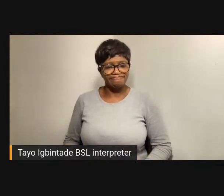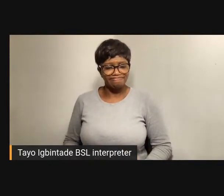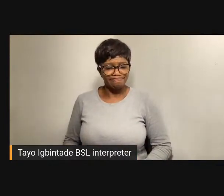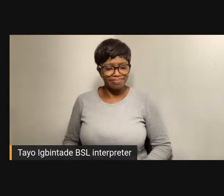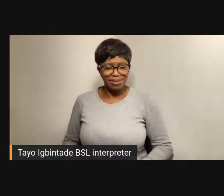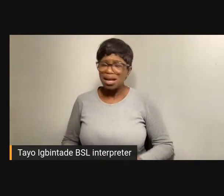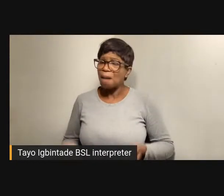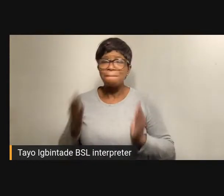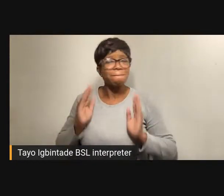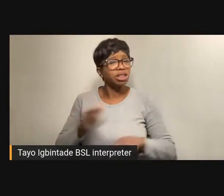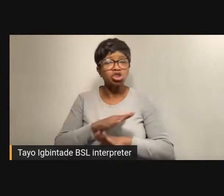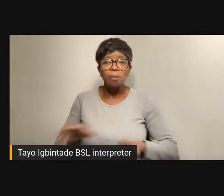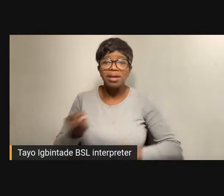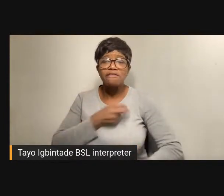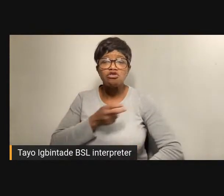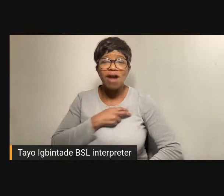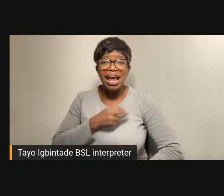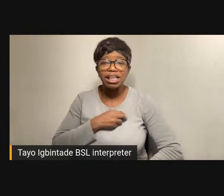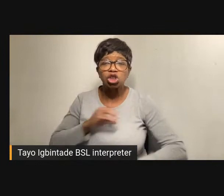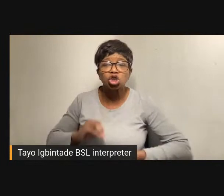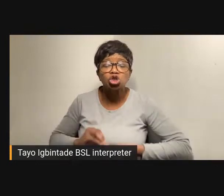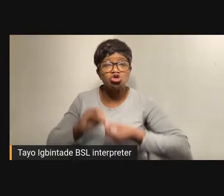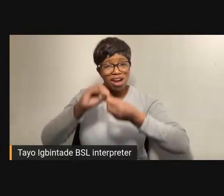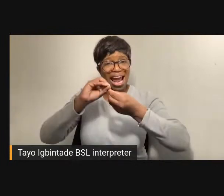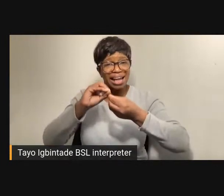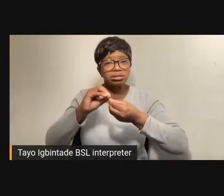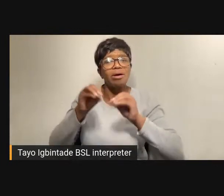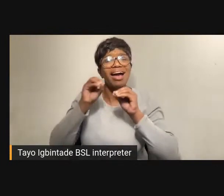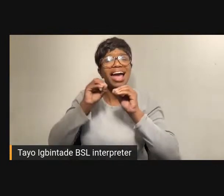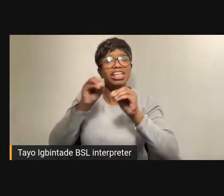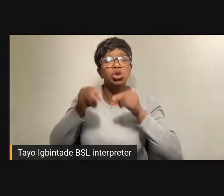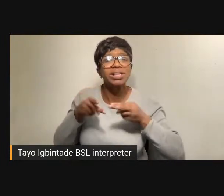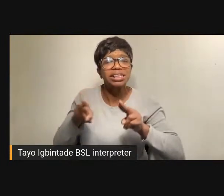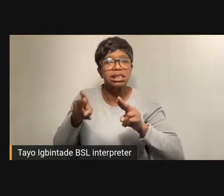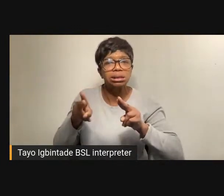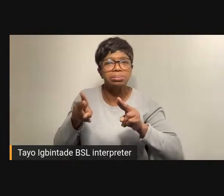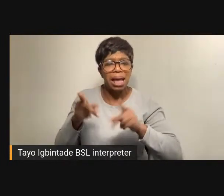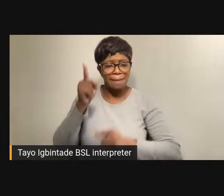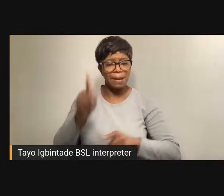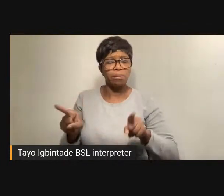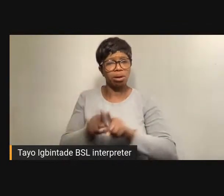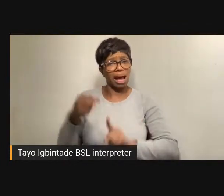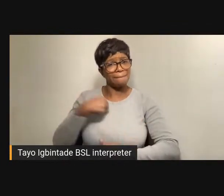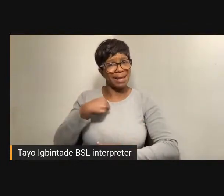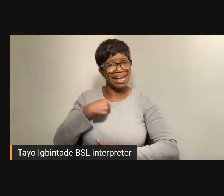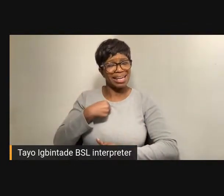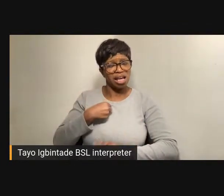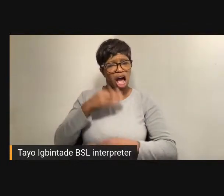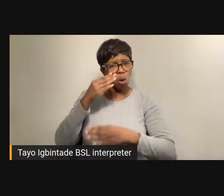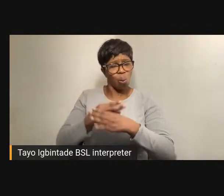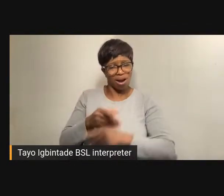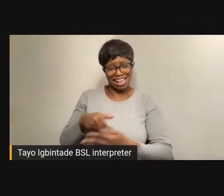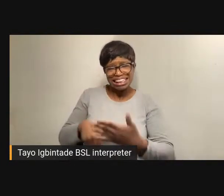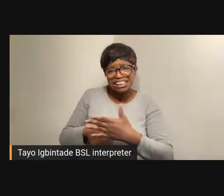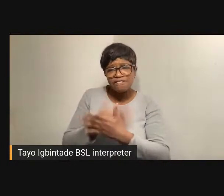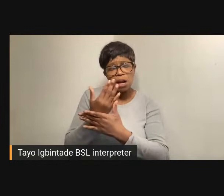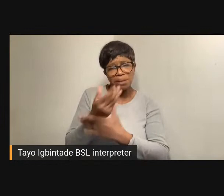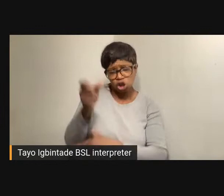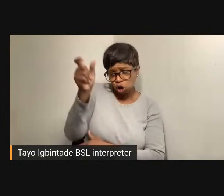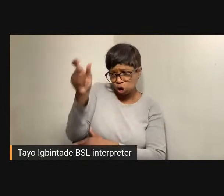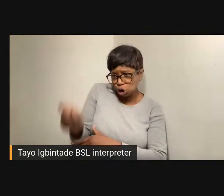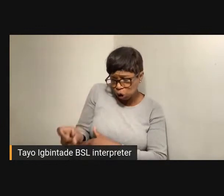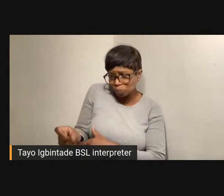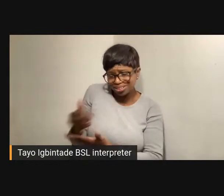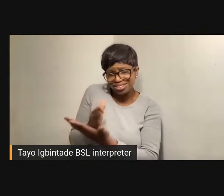our education systems, and for those like me who work in development and the humanitarian sector, to inform